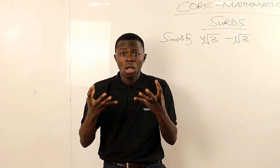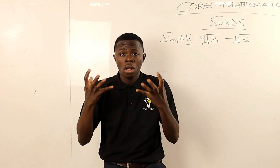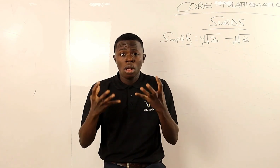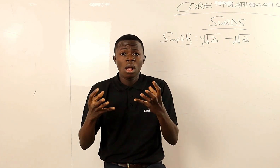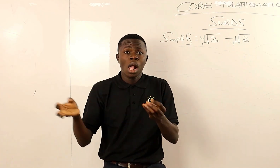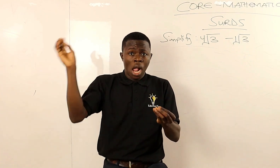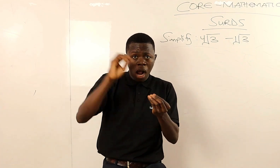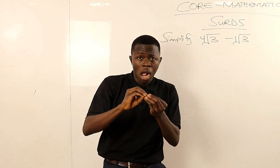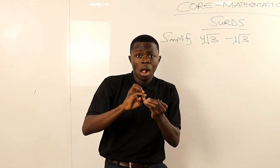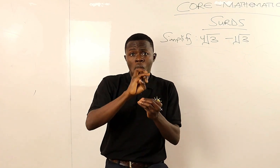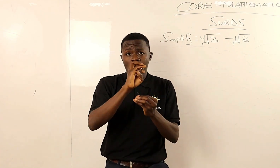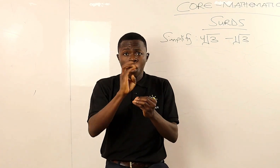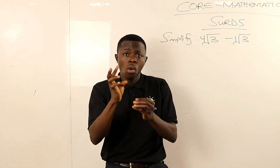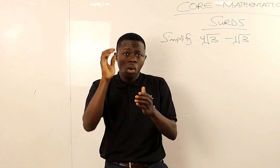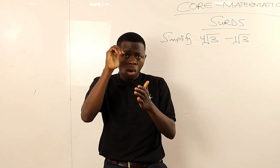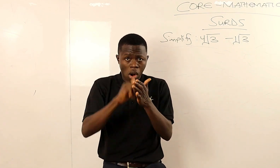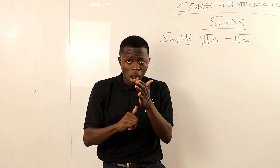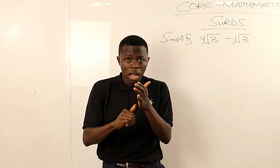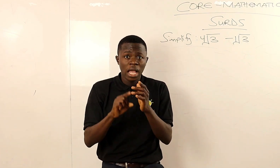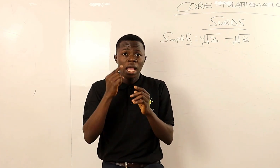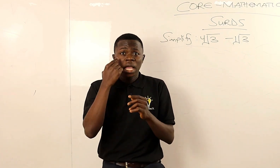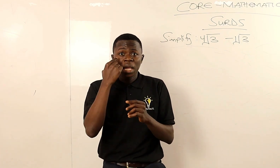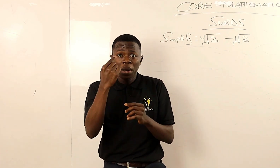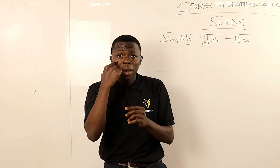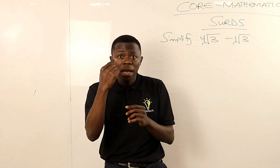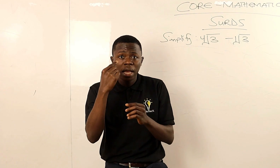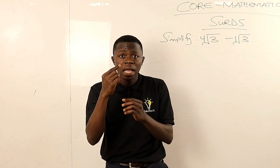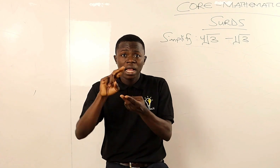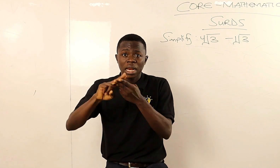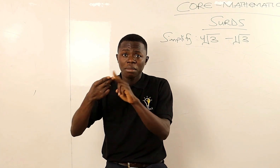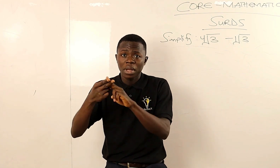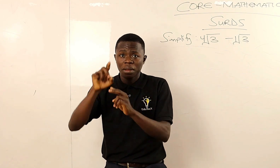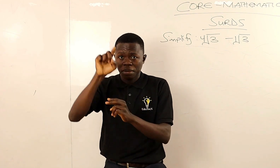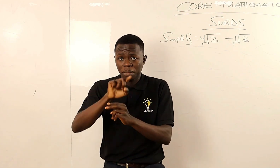And again, you remember that we said if you want to add or subtract sets,